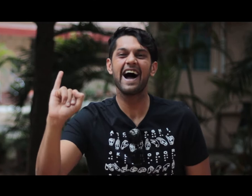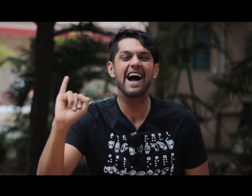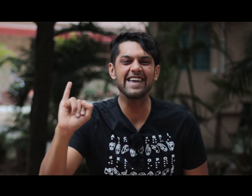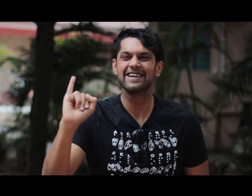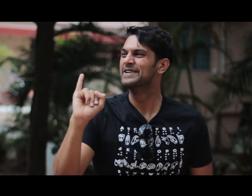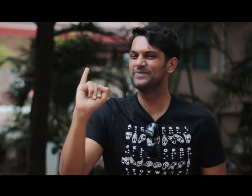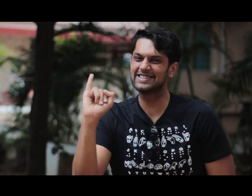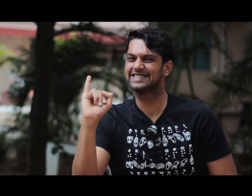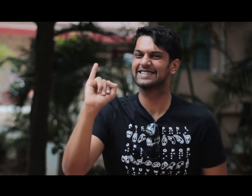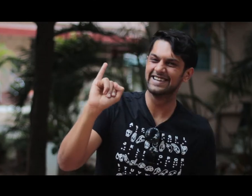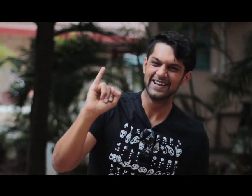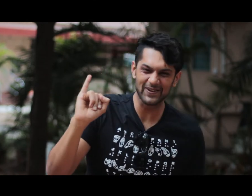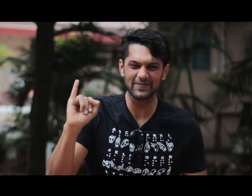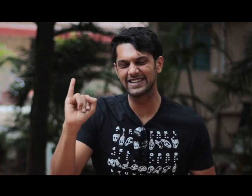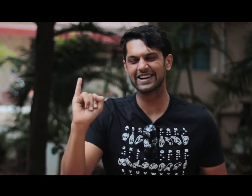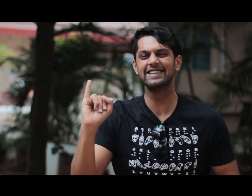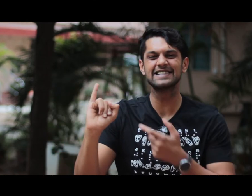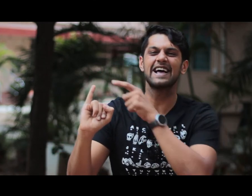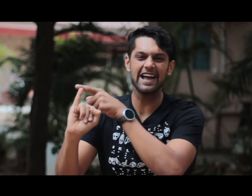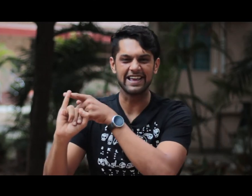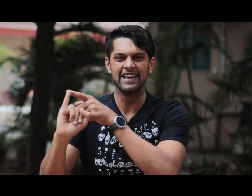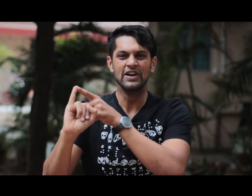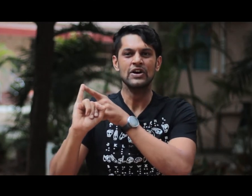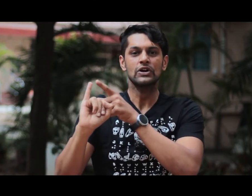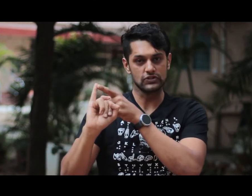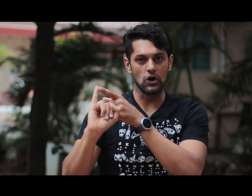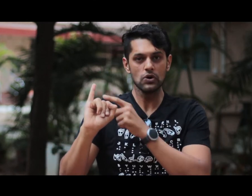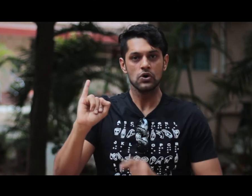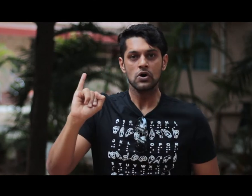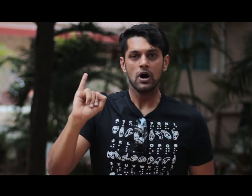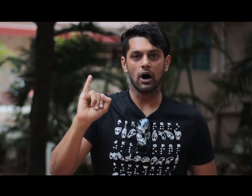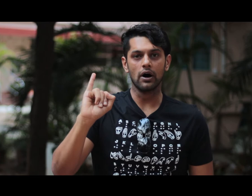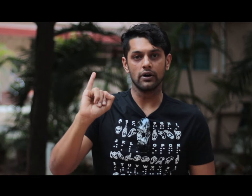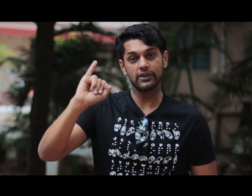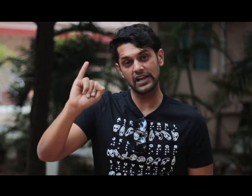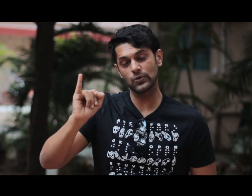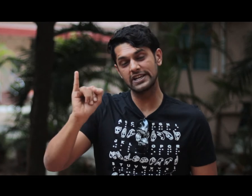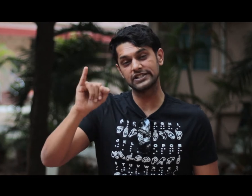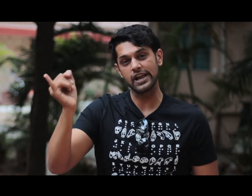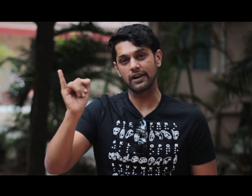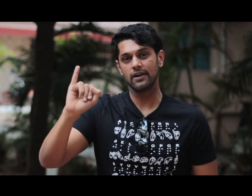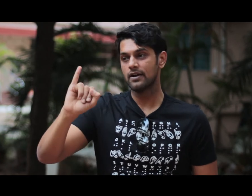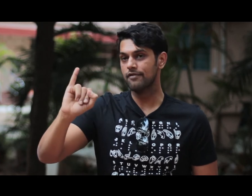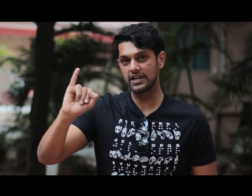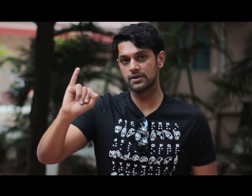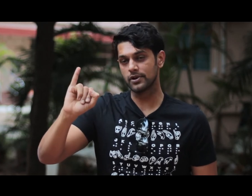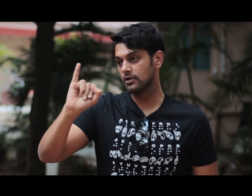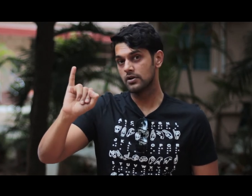I. Miss. You remember this, right? This is I. So, the next one is J. Very simple.